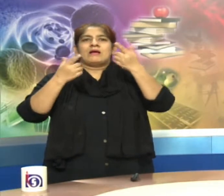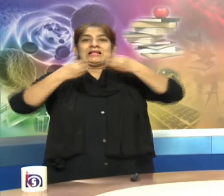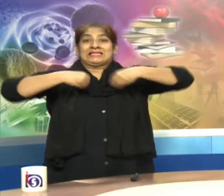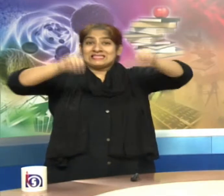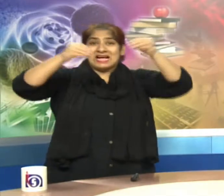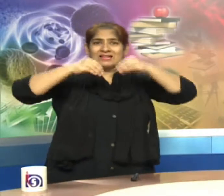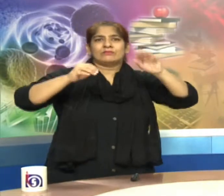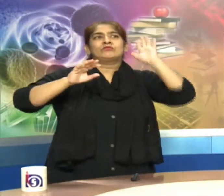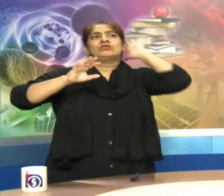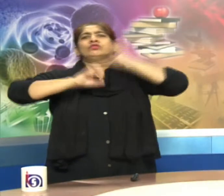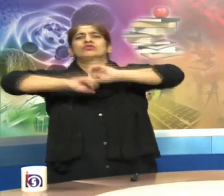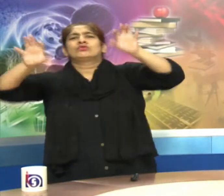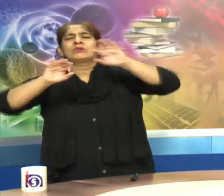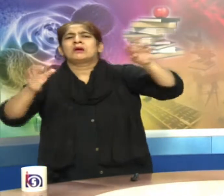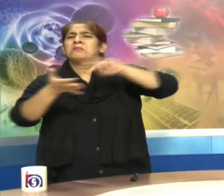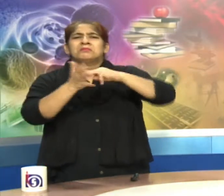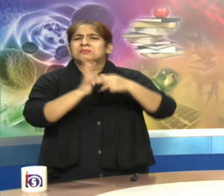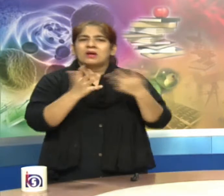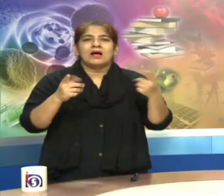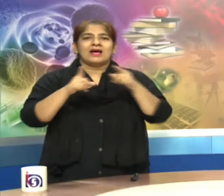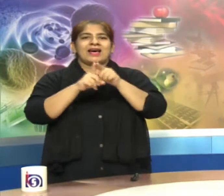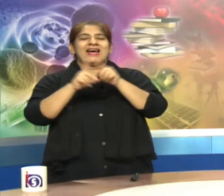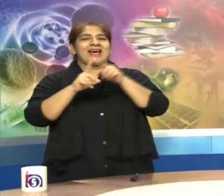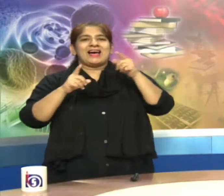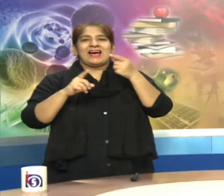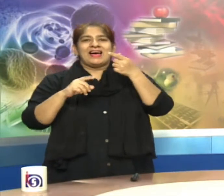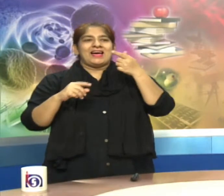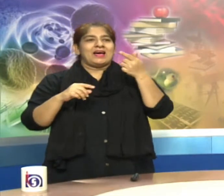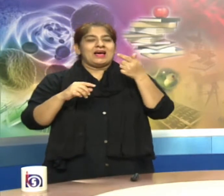Let us now understand about the sales promotion.